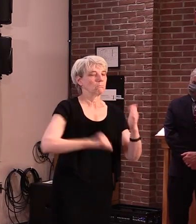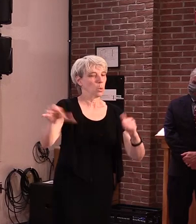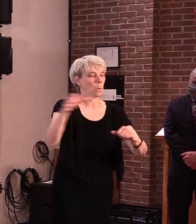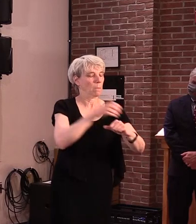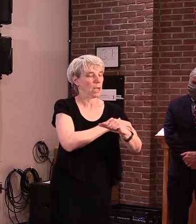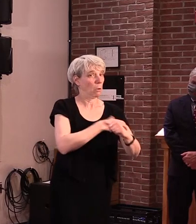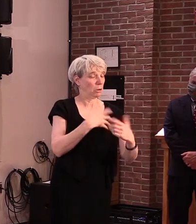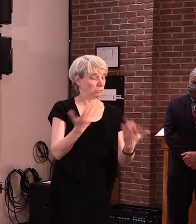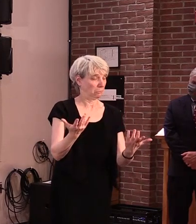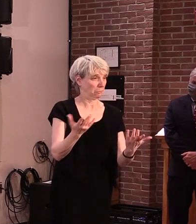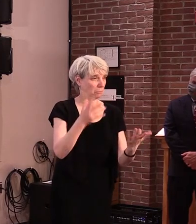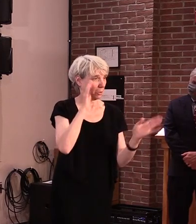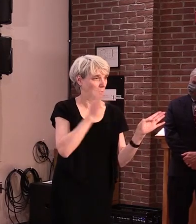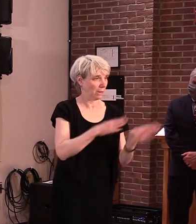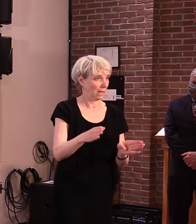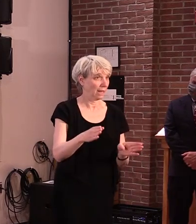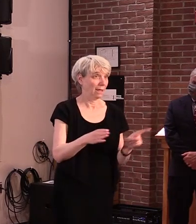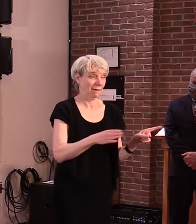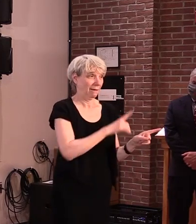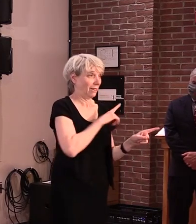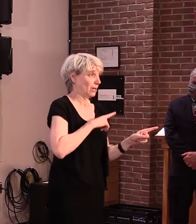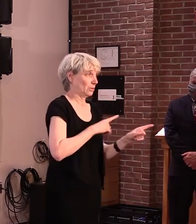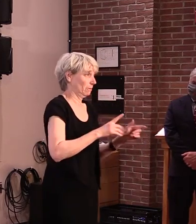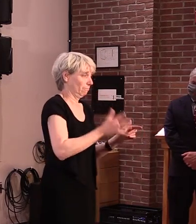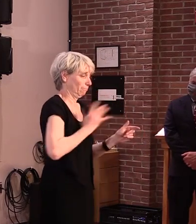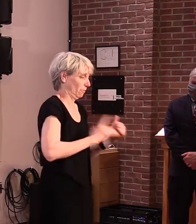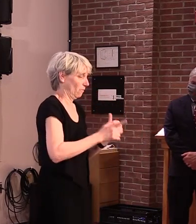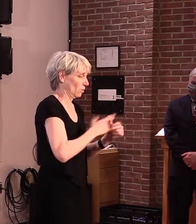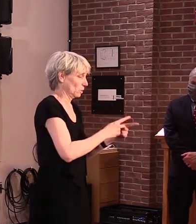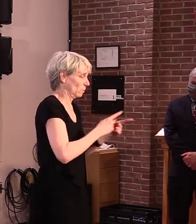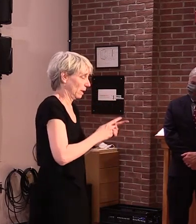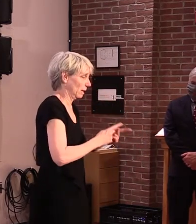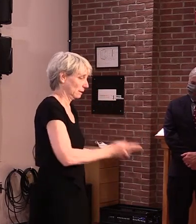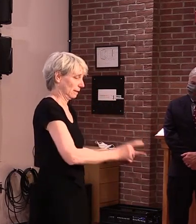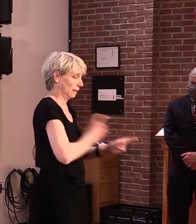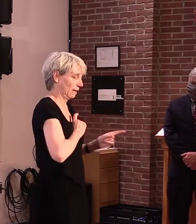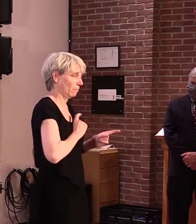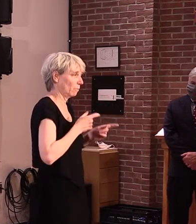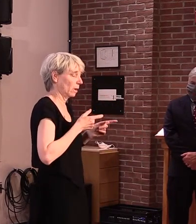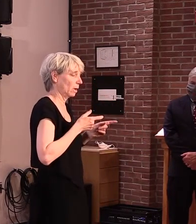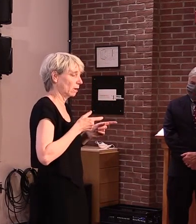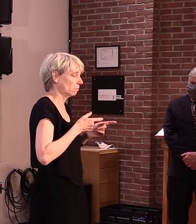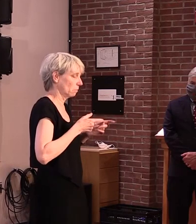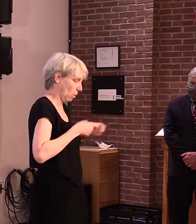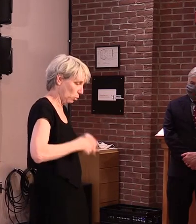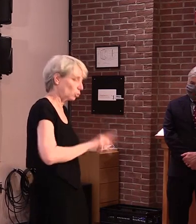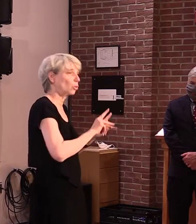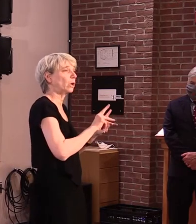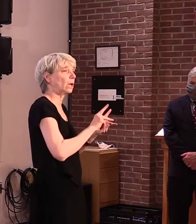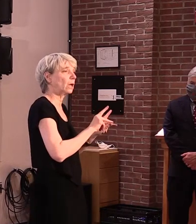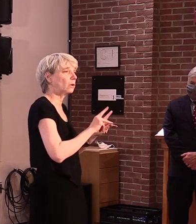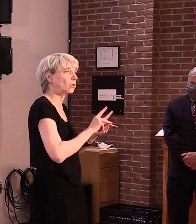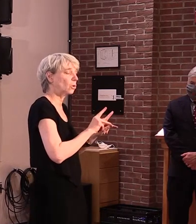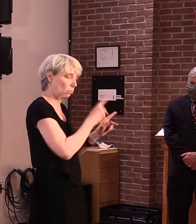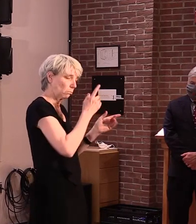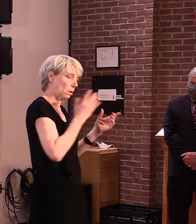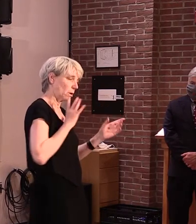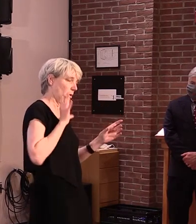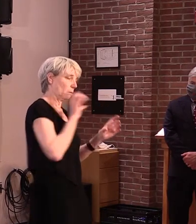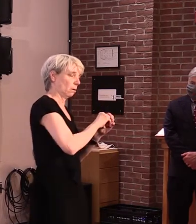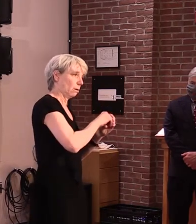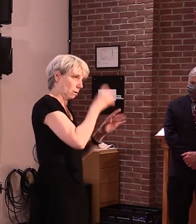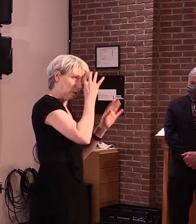position to add my voice. If they expected a rubber stamp, they picked the wrong person, and maybe they should have